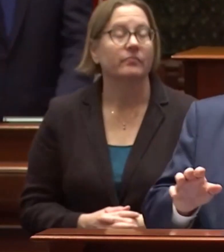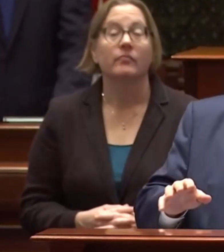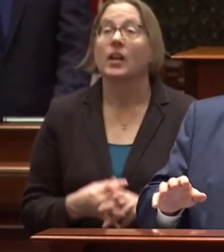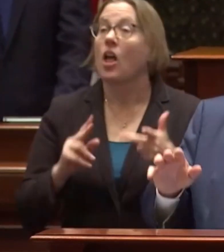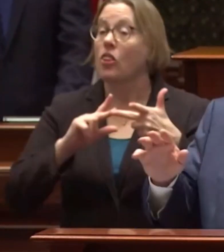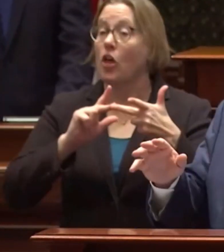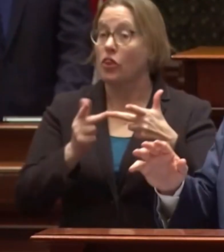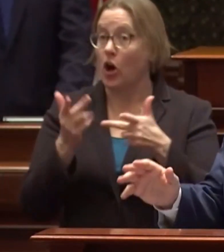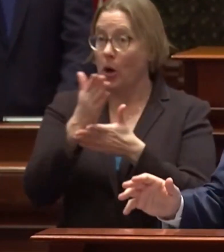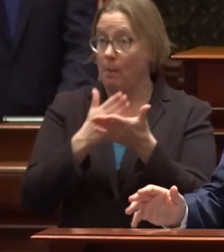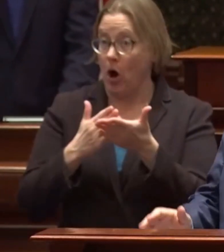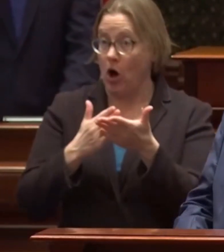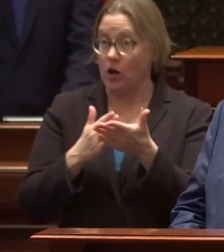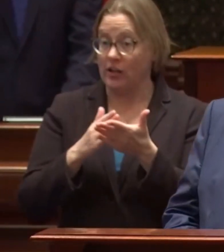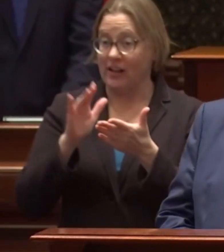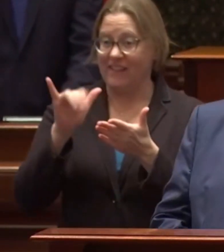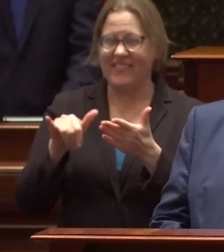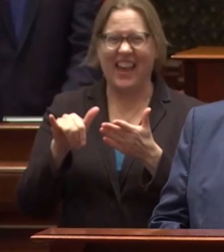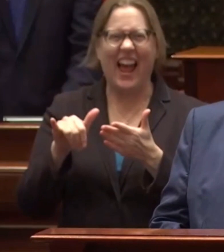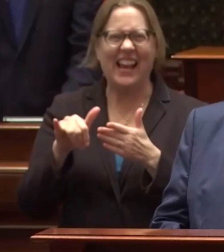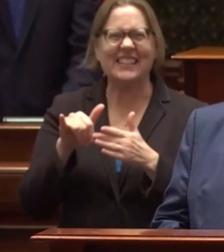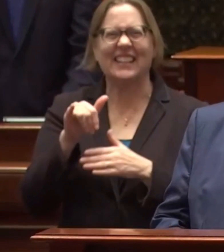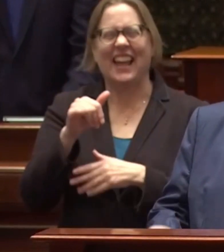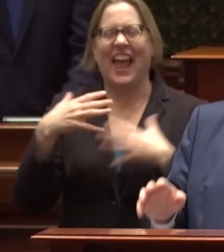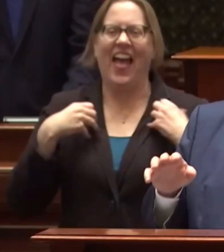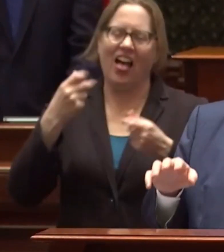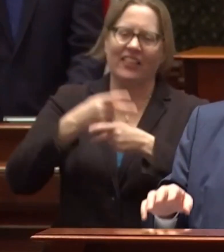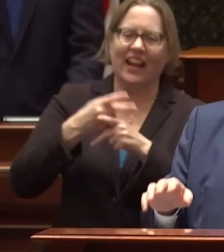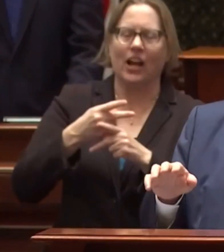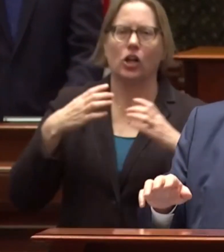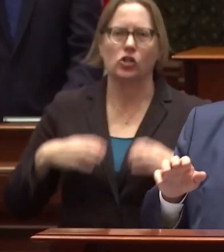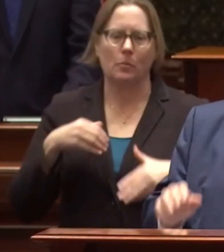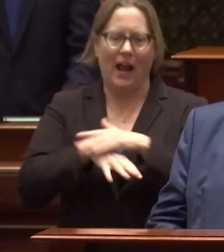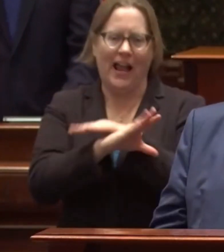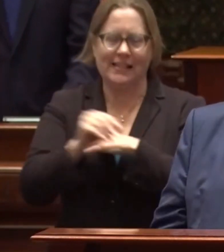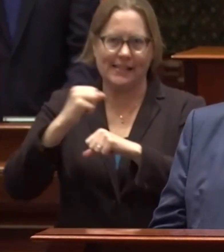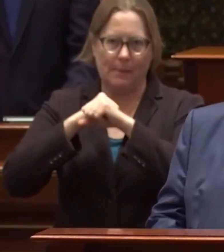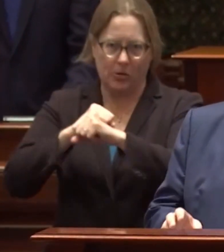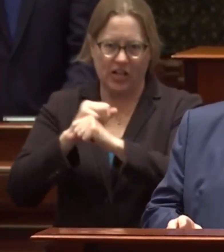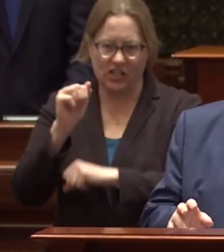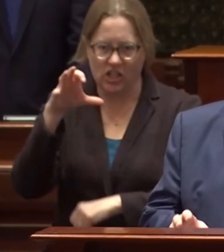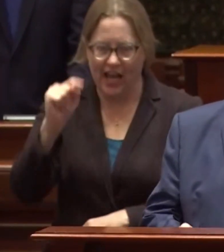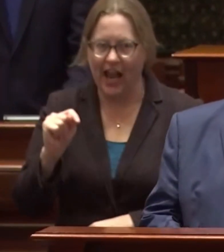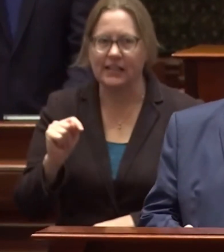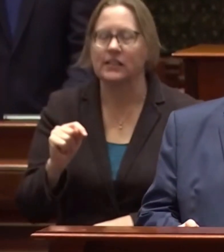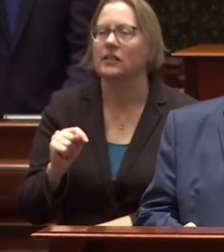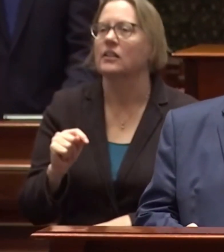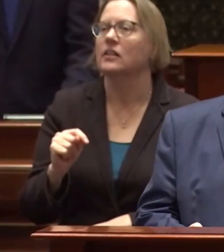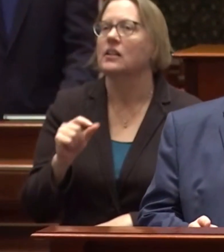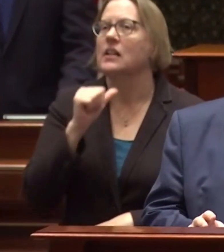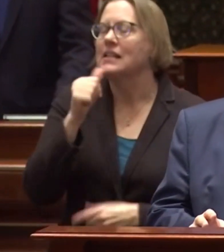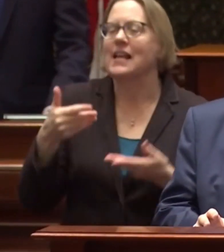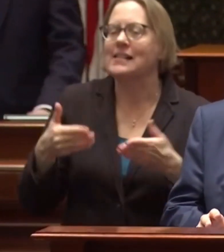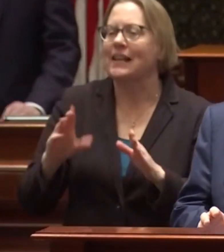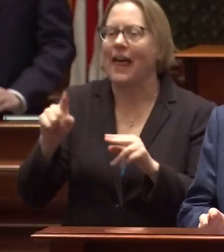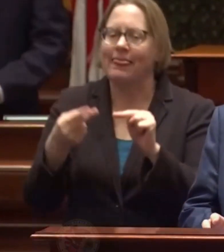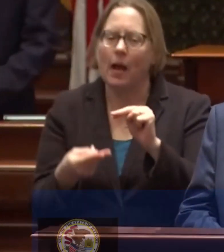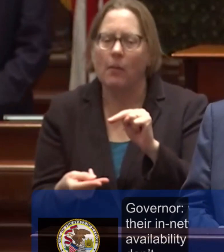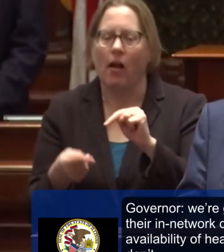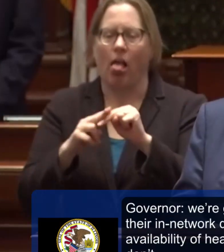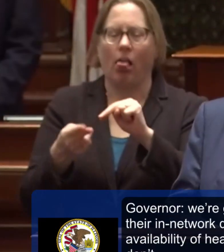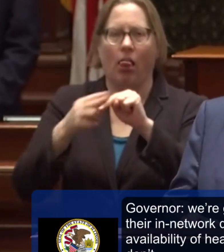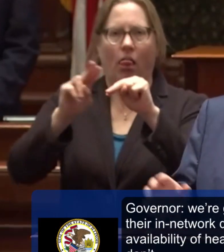The third piece of the Healthcare Consumer Access and Protection Act prevents insurance companies from unfairly increasing rates